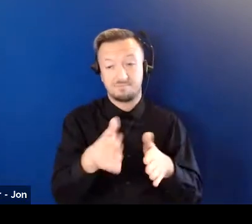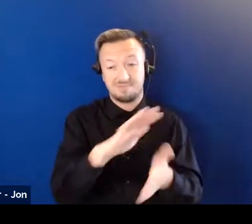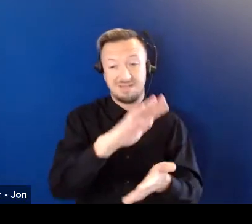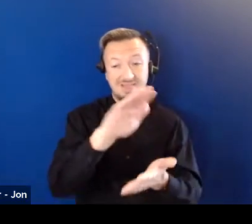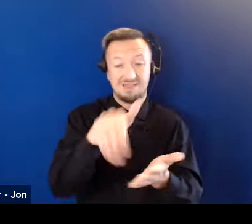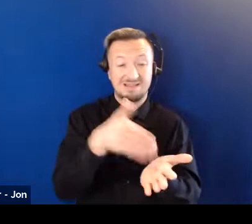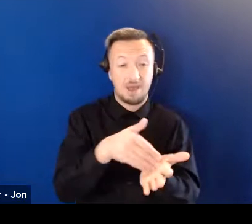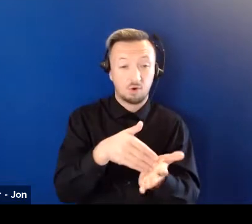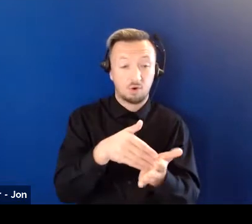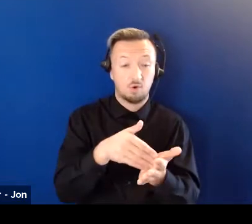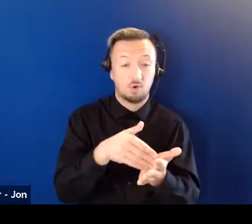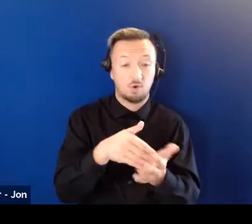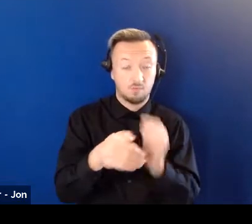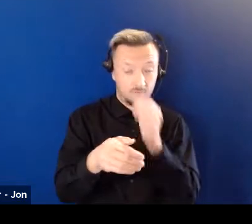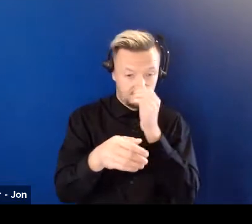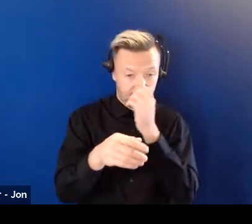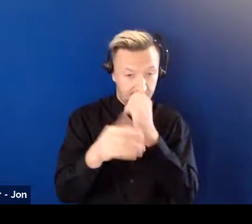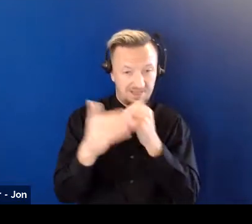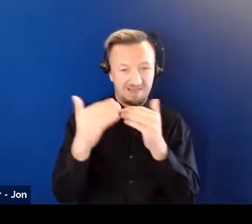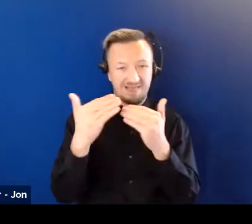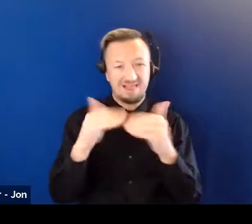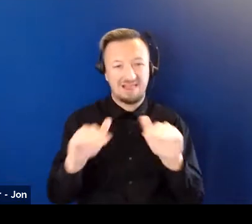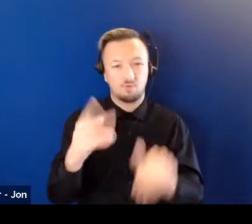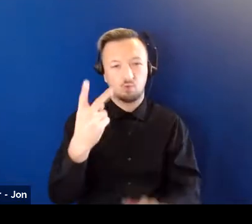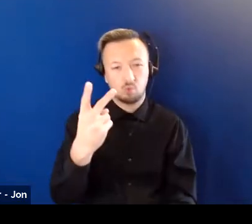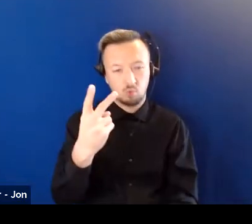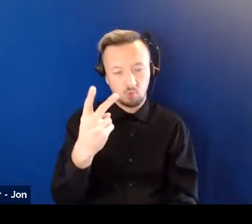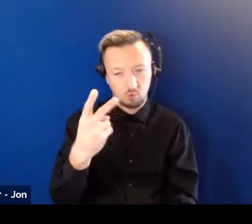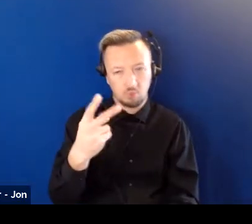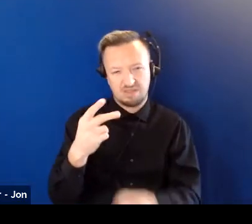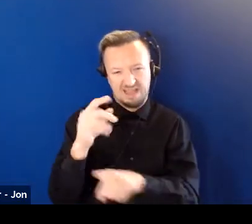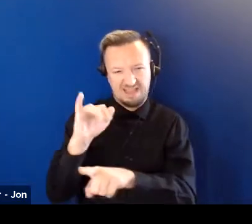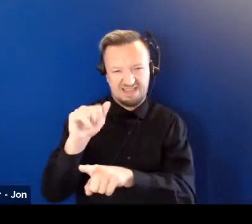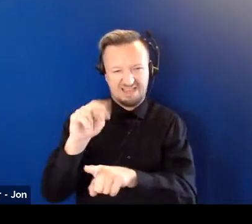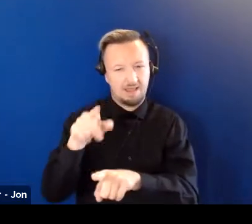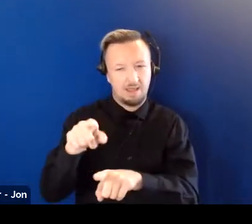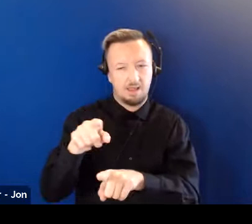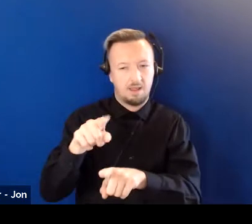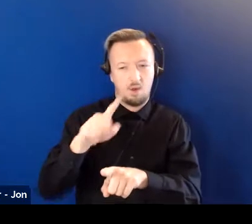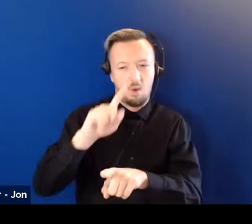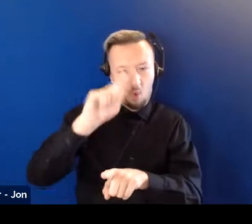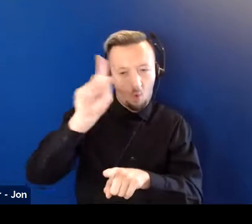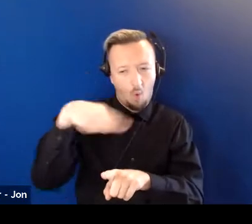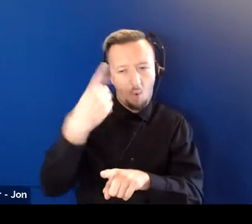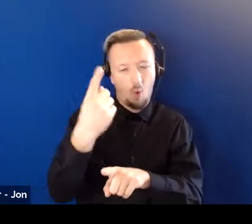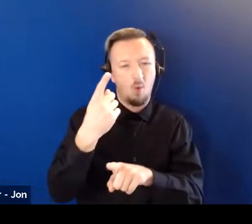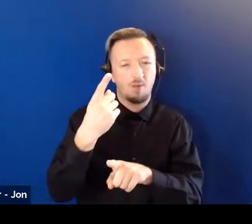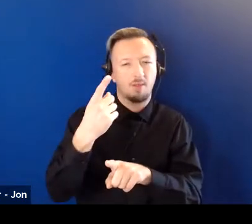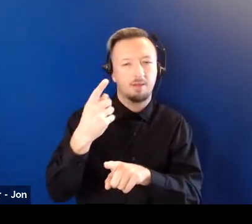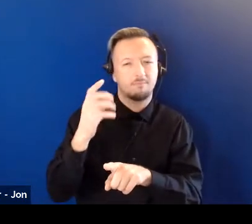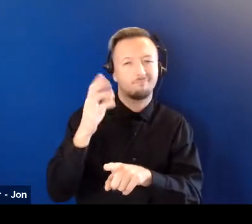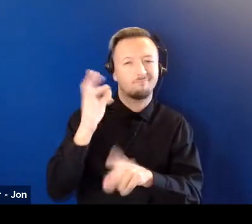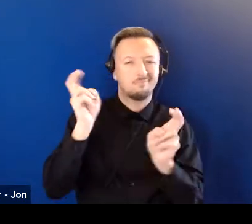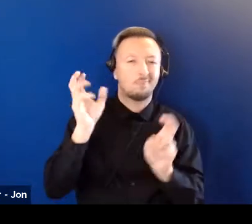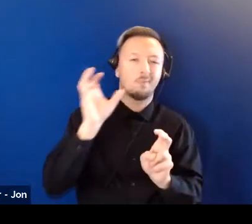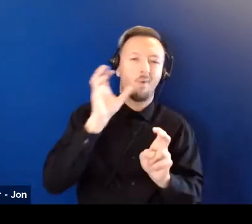that are serving the tier 2 side, that means in Ian's case, he's just serving business as usual folks or the control